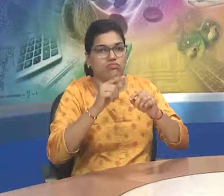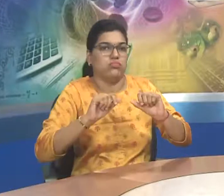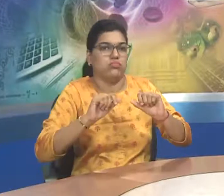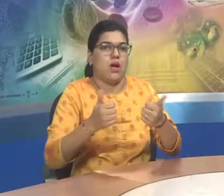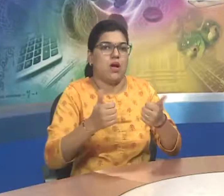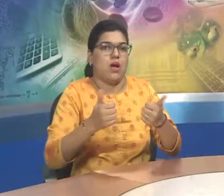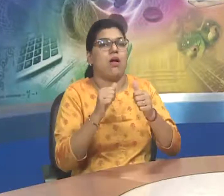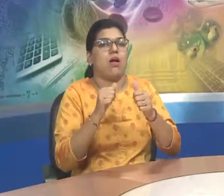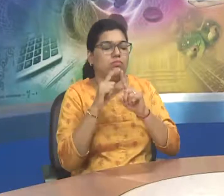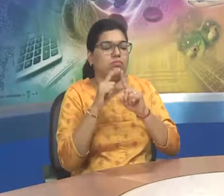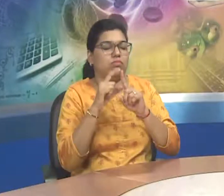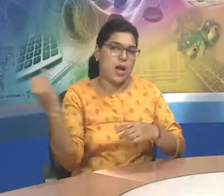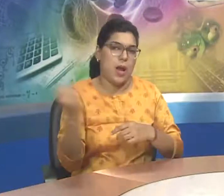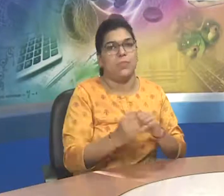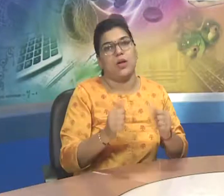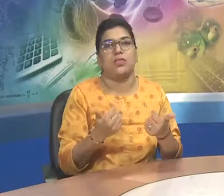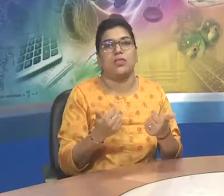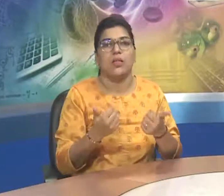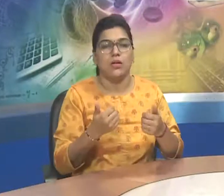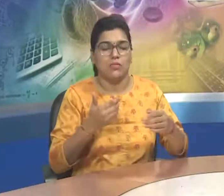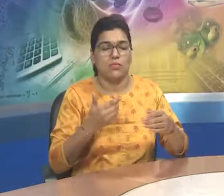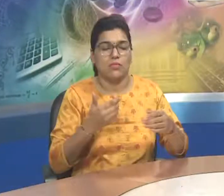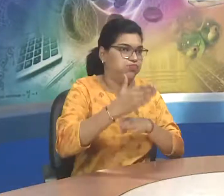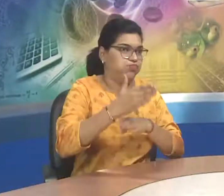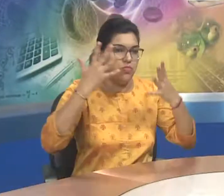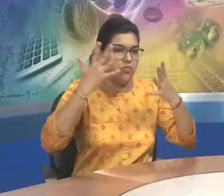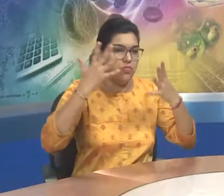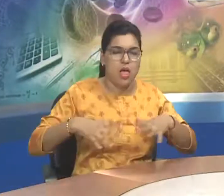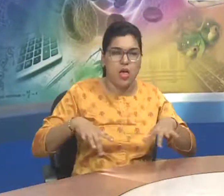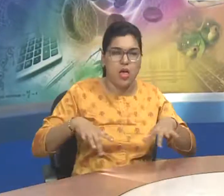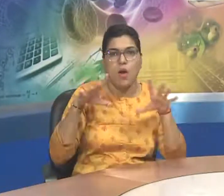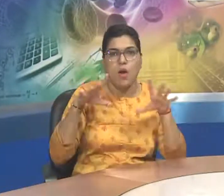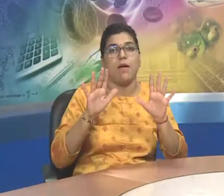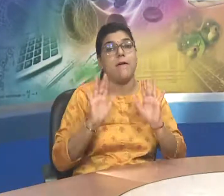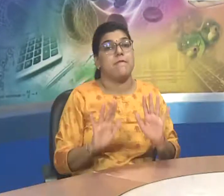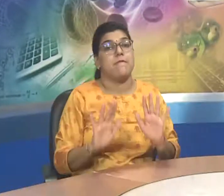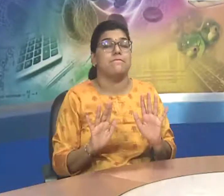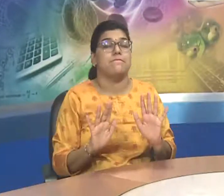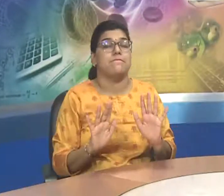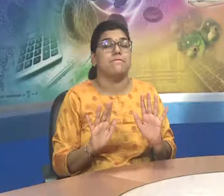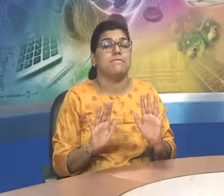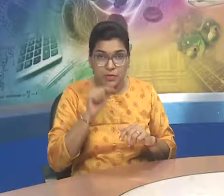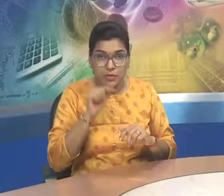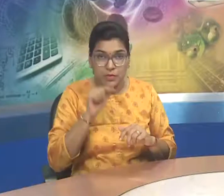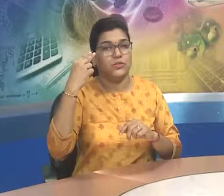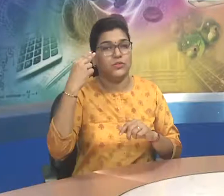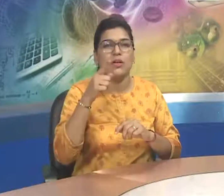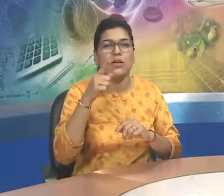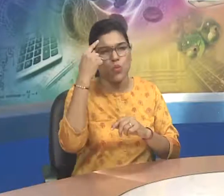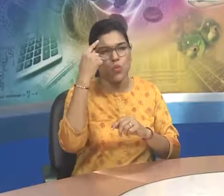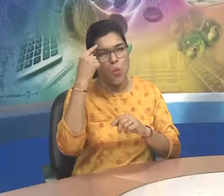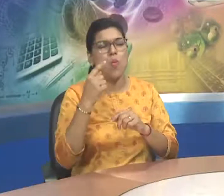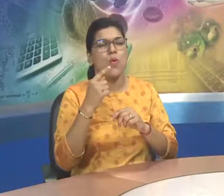HIV slowly turns or took along AIDS